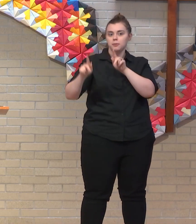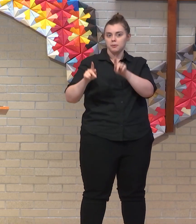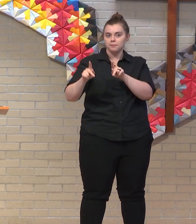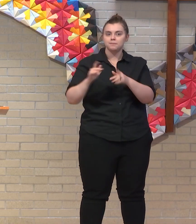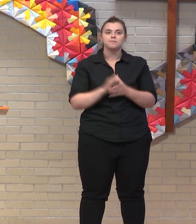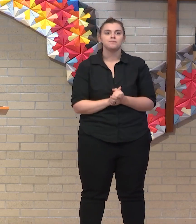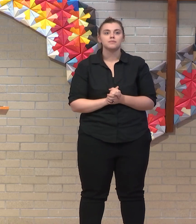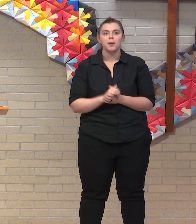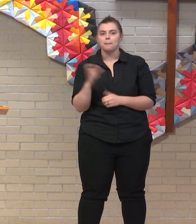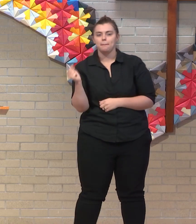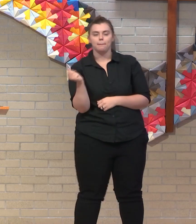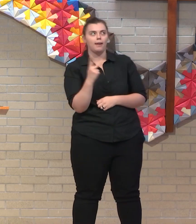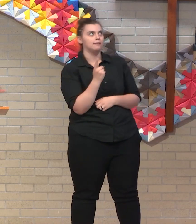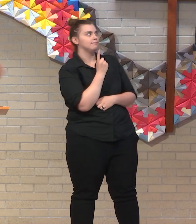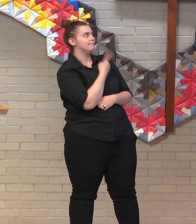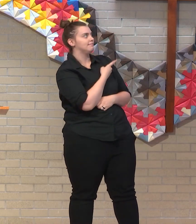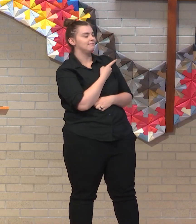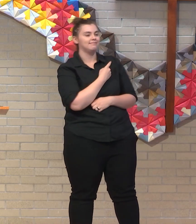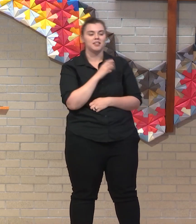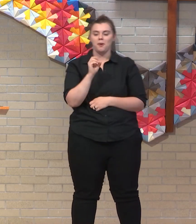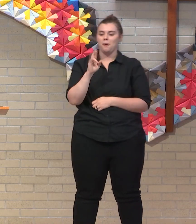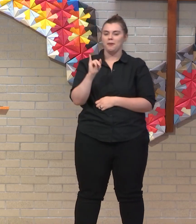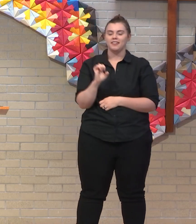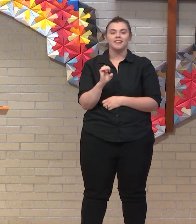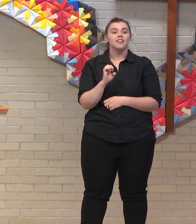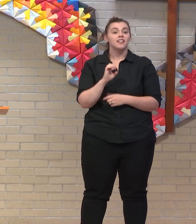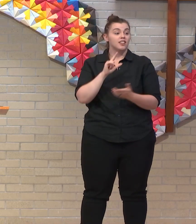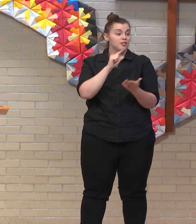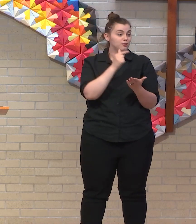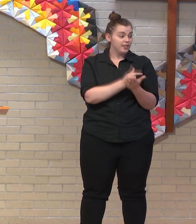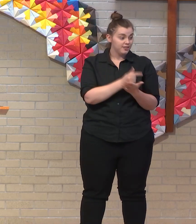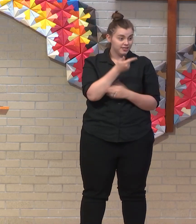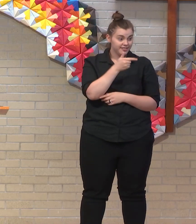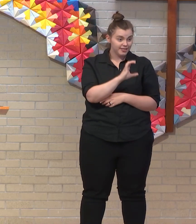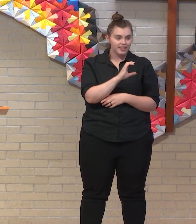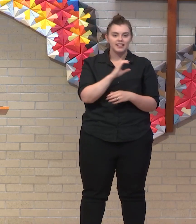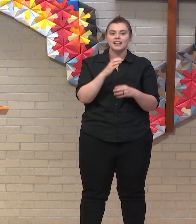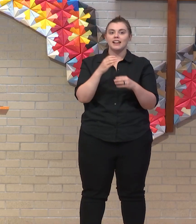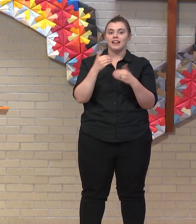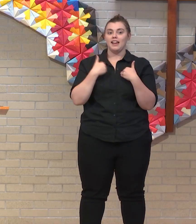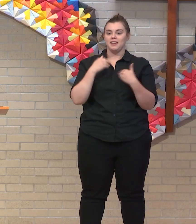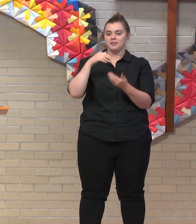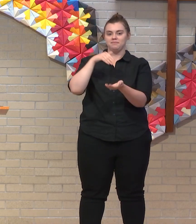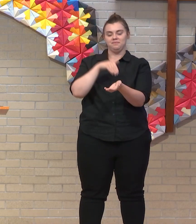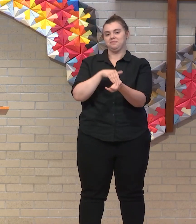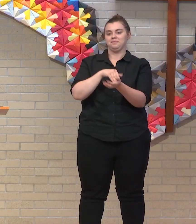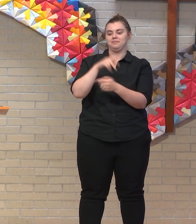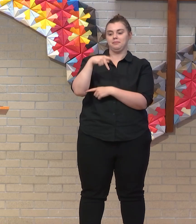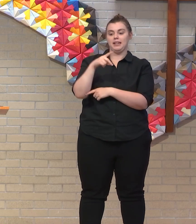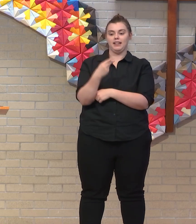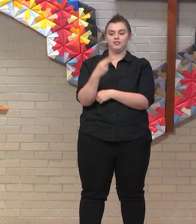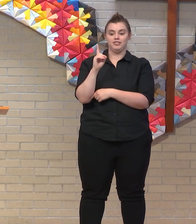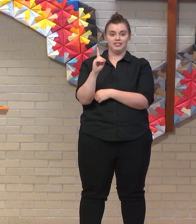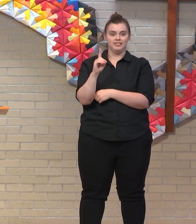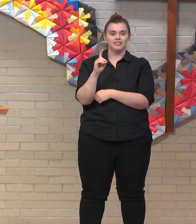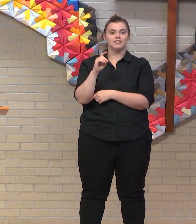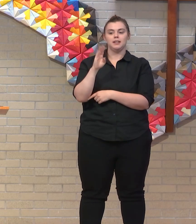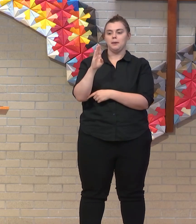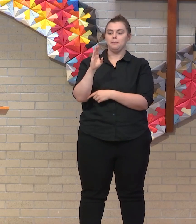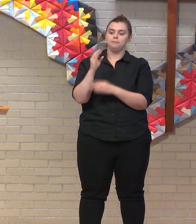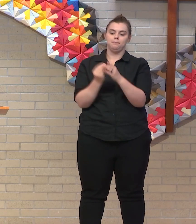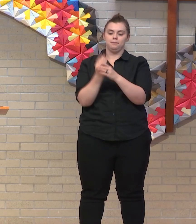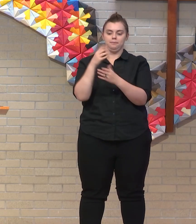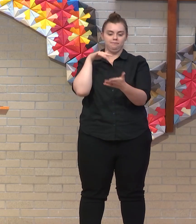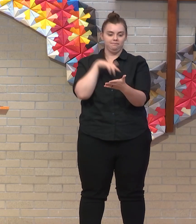So back to Ori. After graduating from GC, Ori earned a PhD in botany and worked his way to the forefront